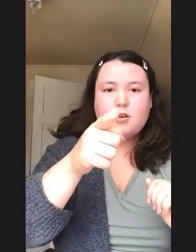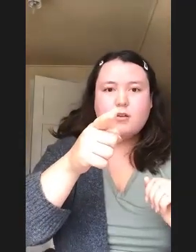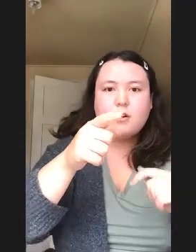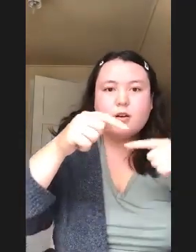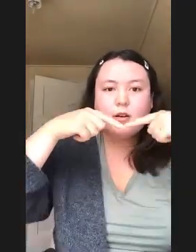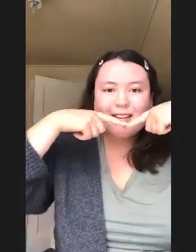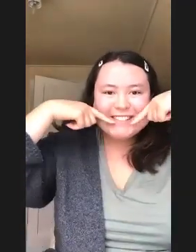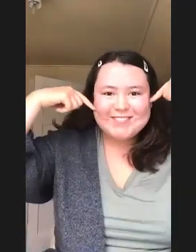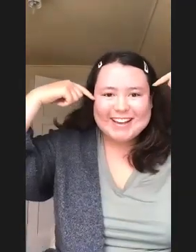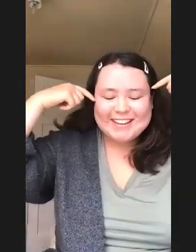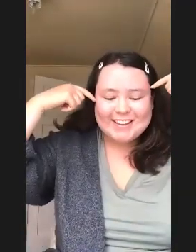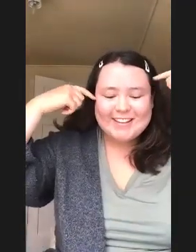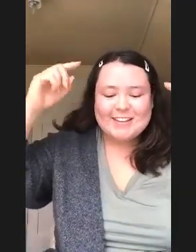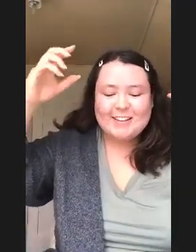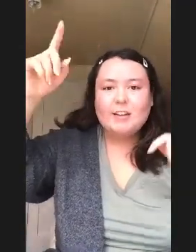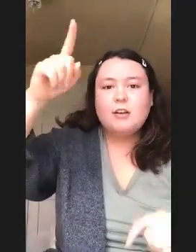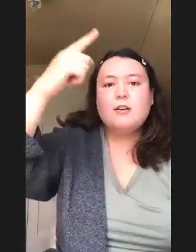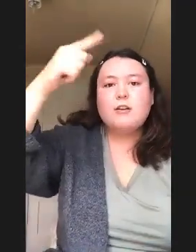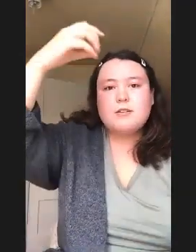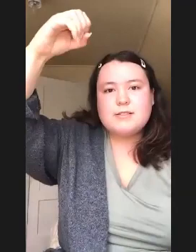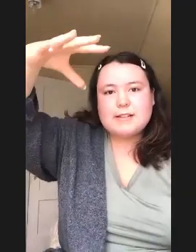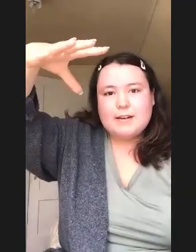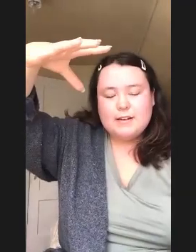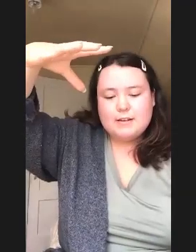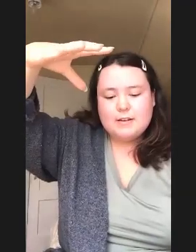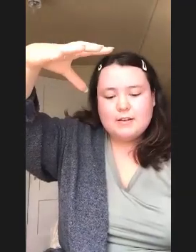you. Smiling sun